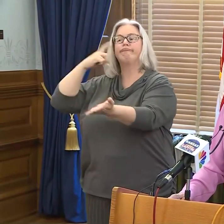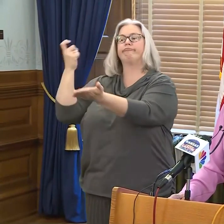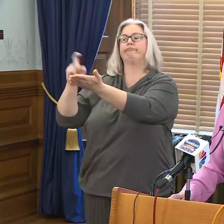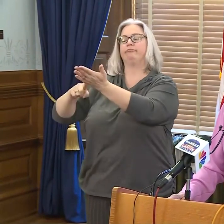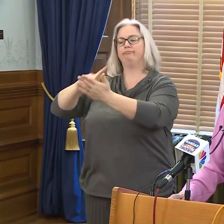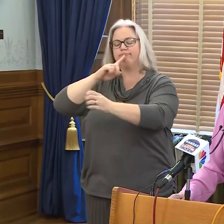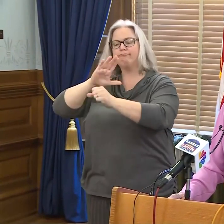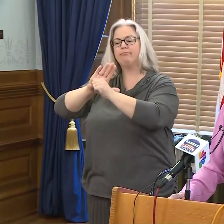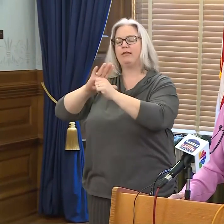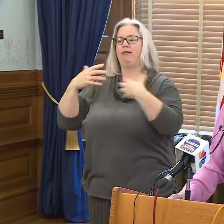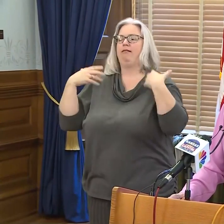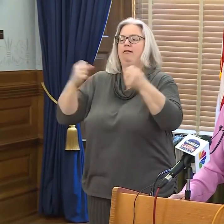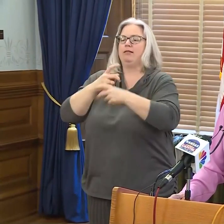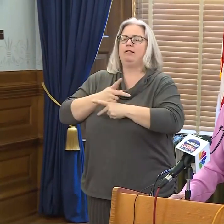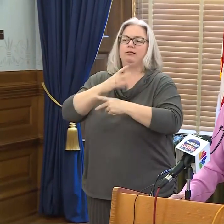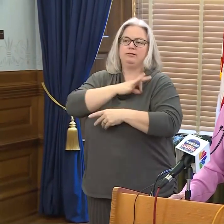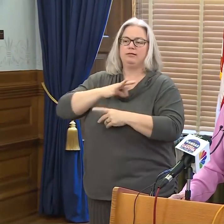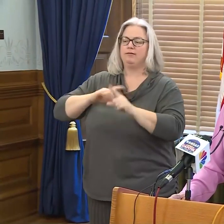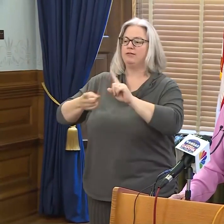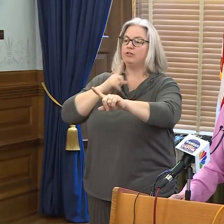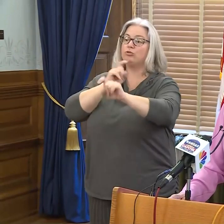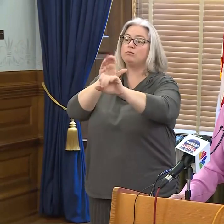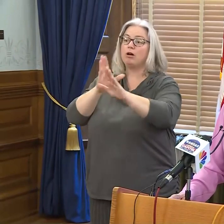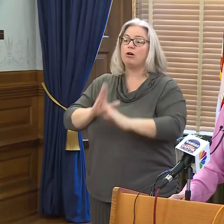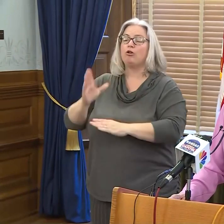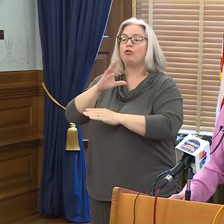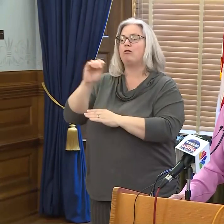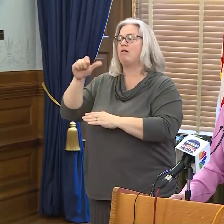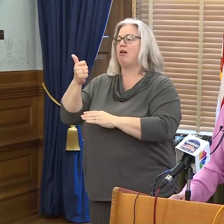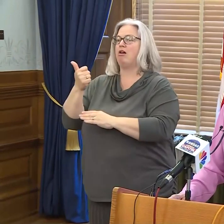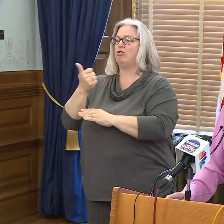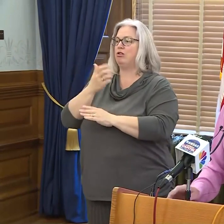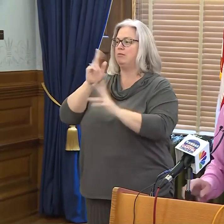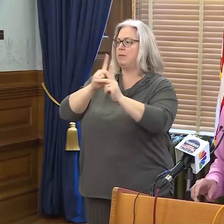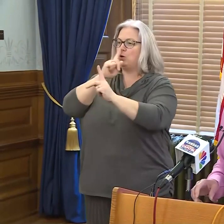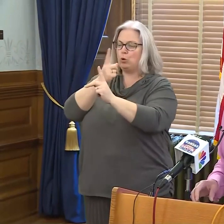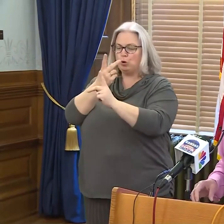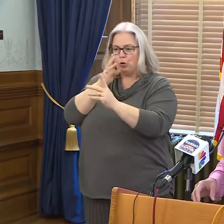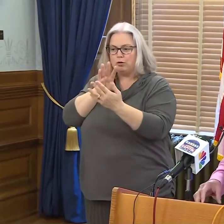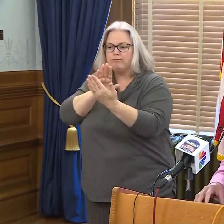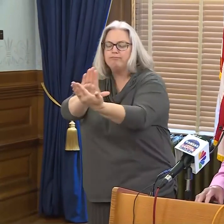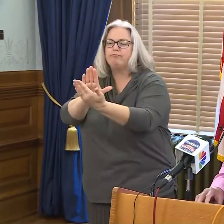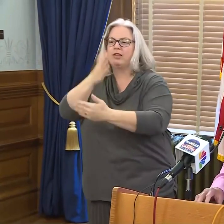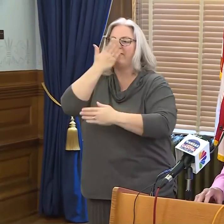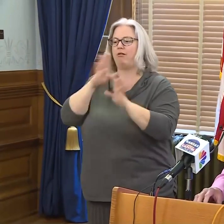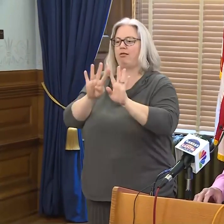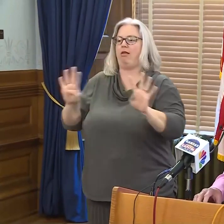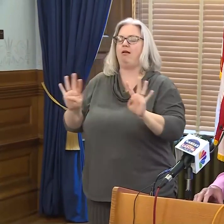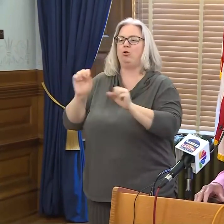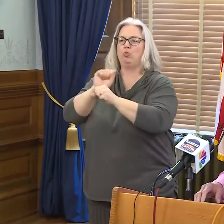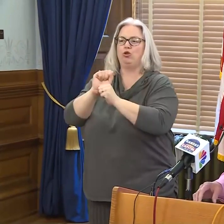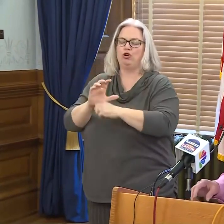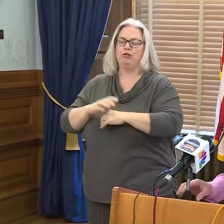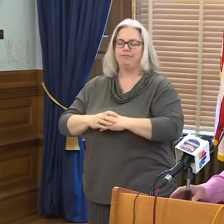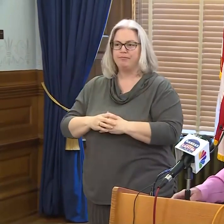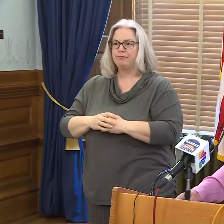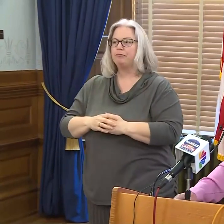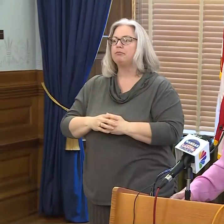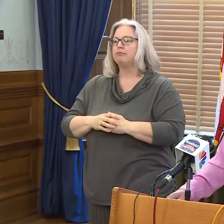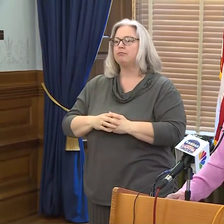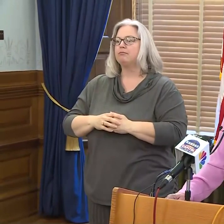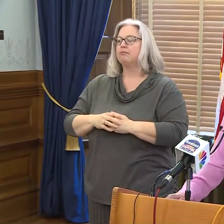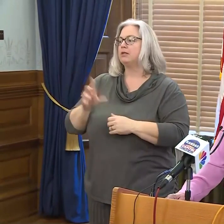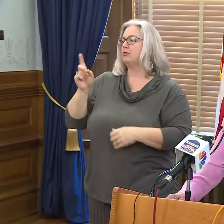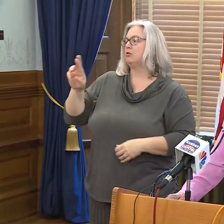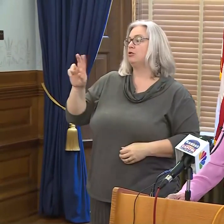staff, our first responders, and other frontline workers battling COVID-19.